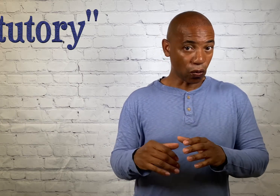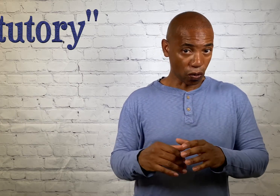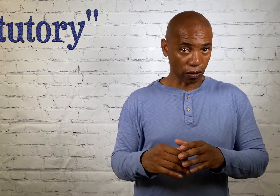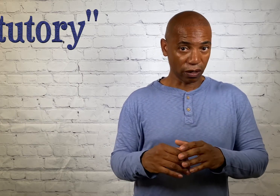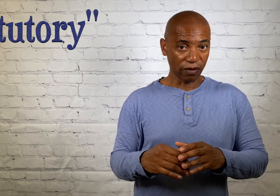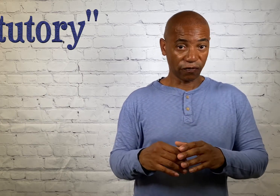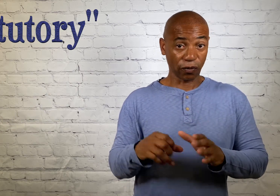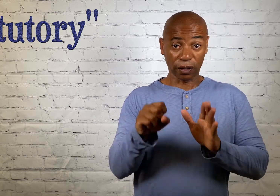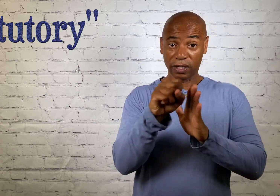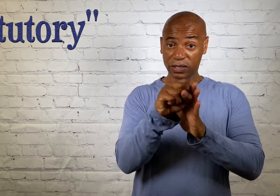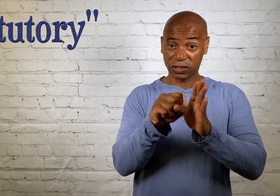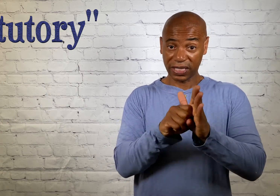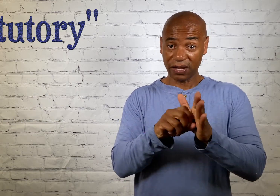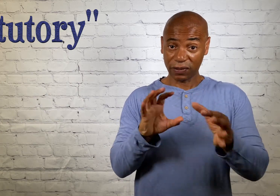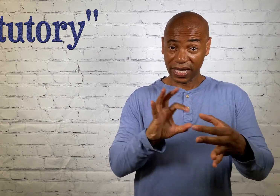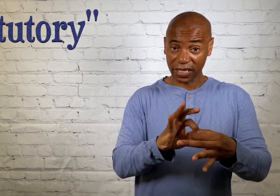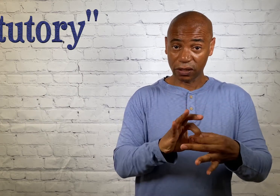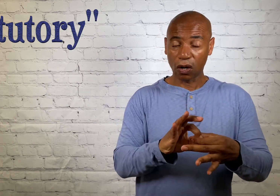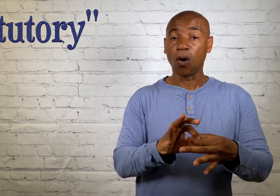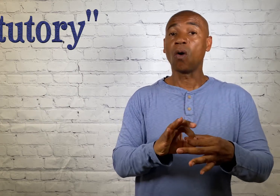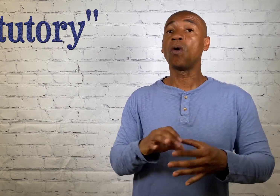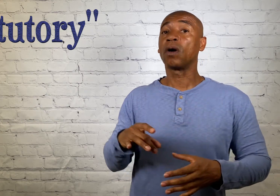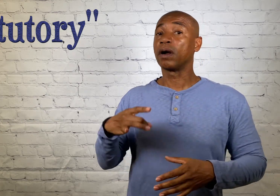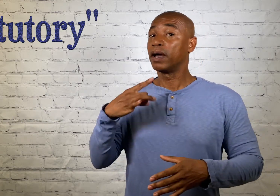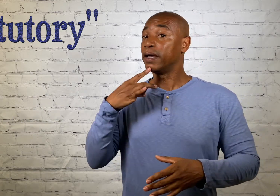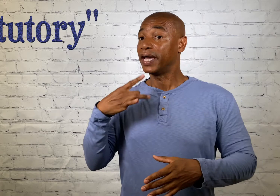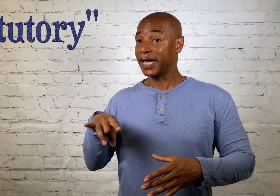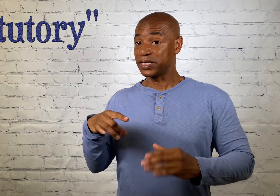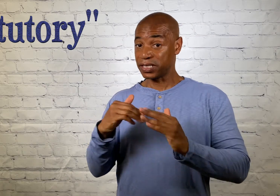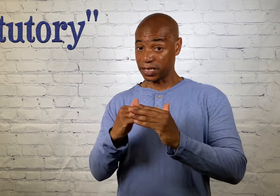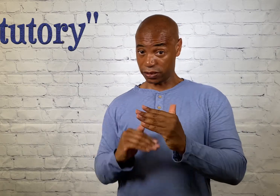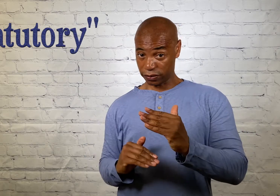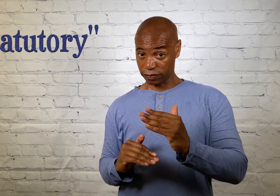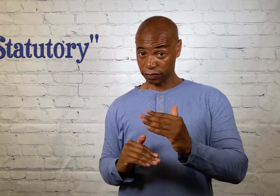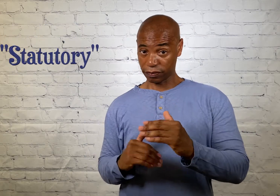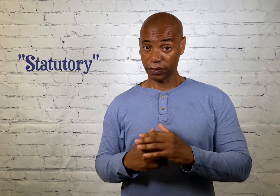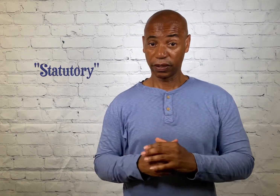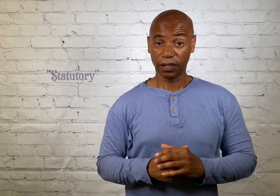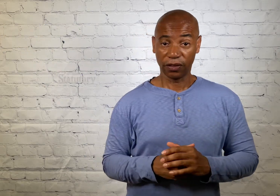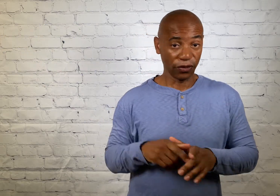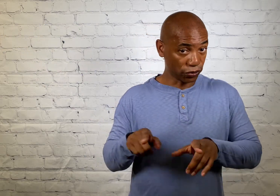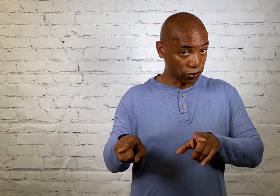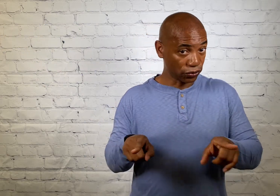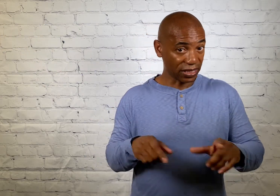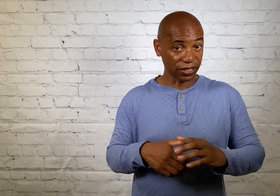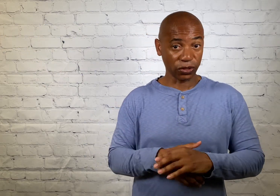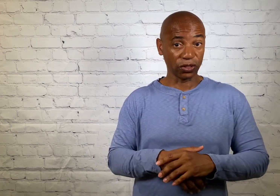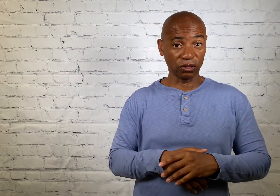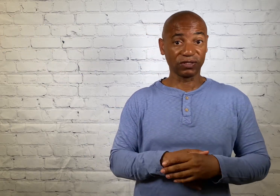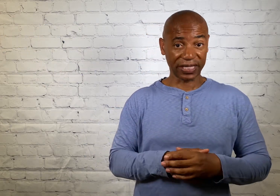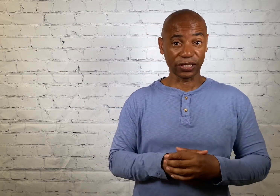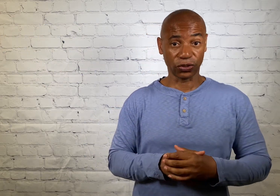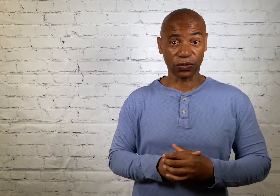or for state-related or 18 under. Those two signs you can use for statutory.